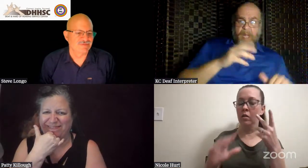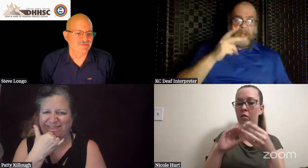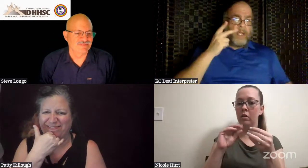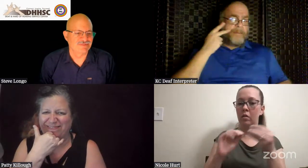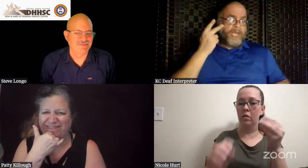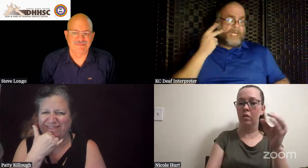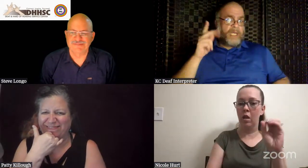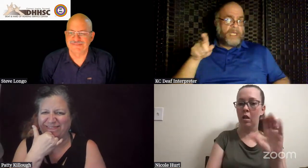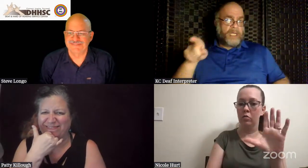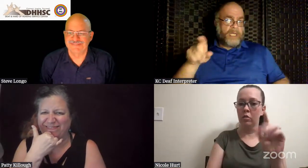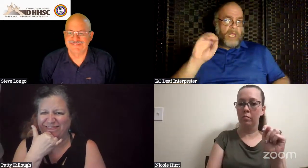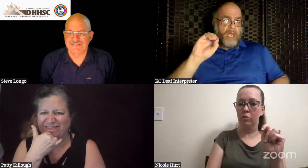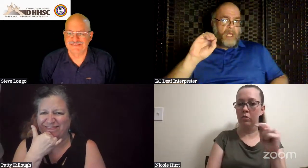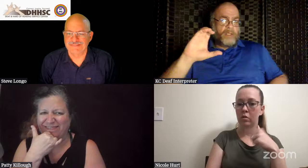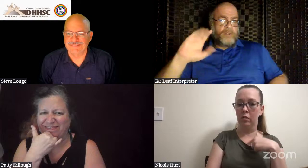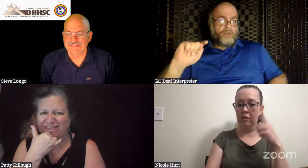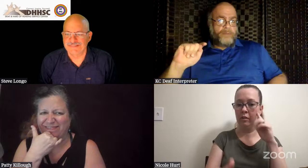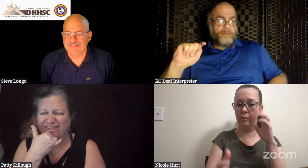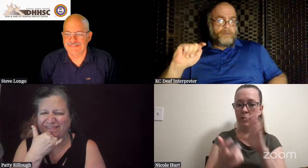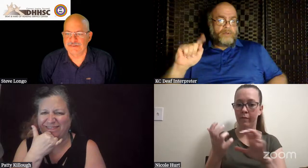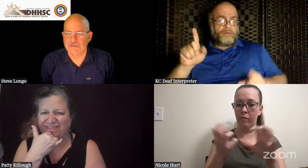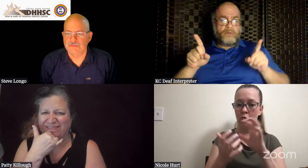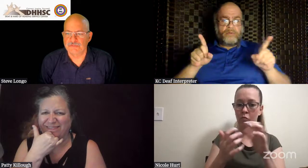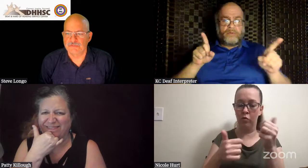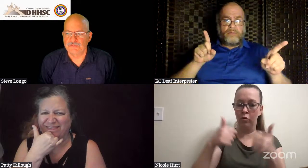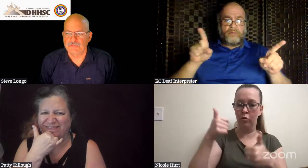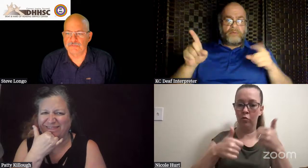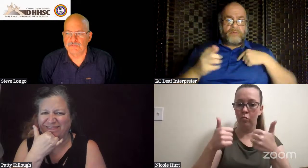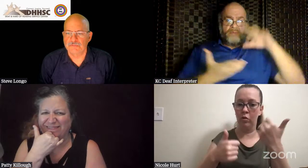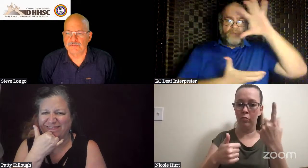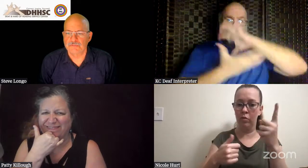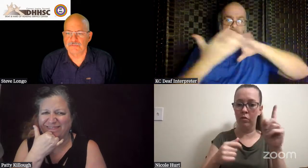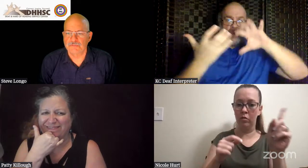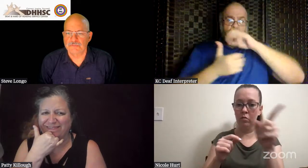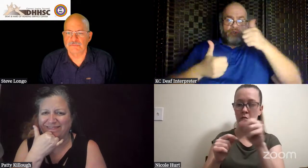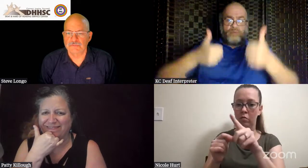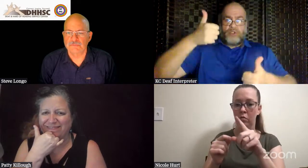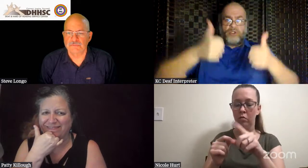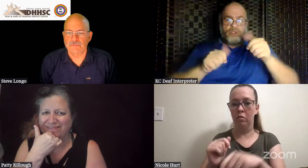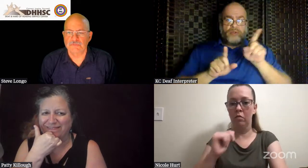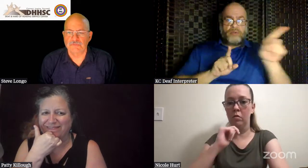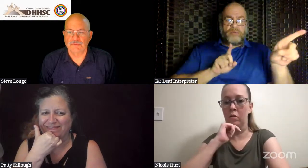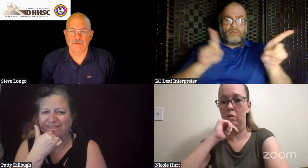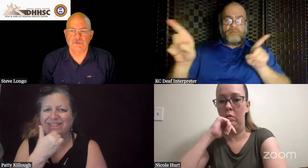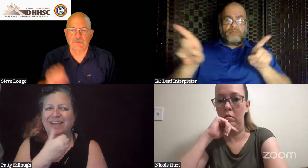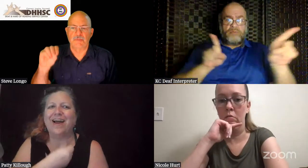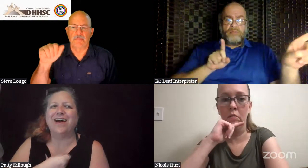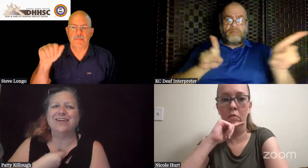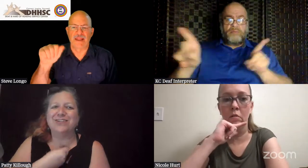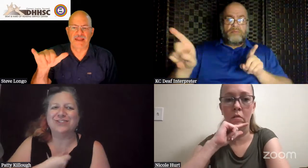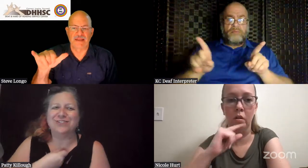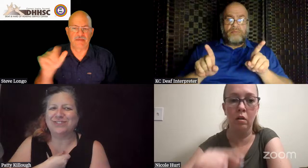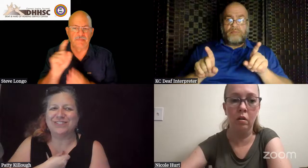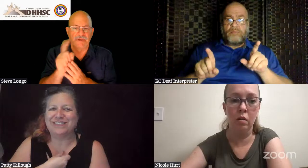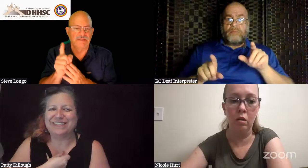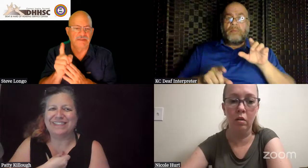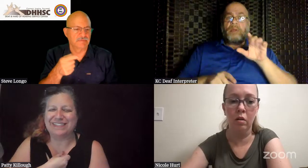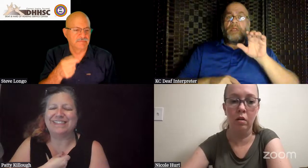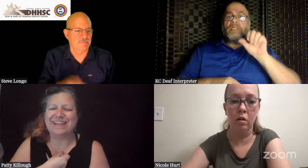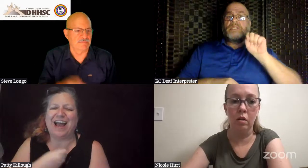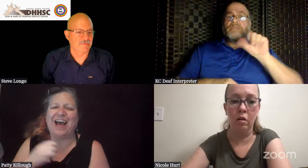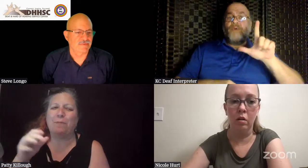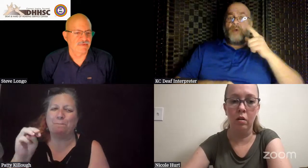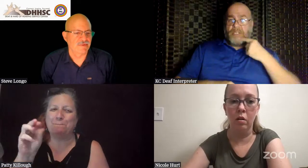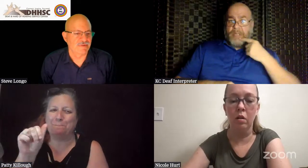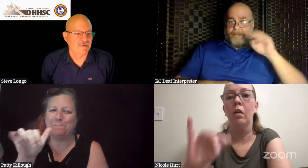minutes and Patty's talking about October minutes, or I'm confused. I'm unclear about which set of minutes